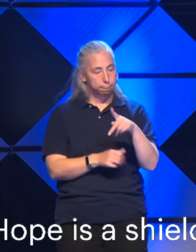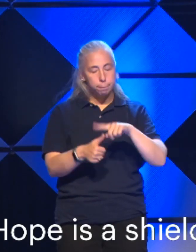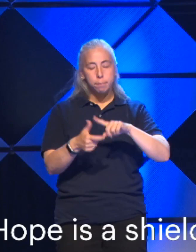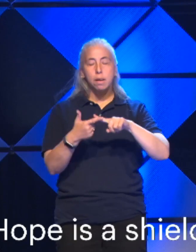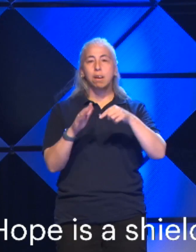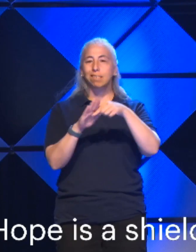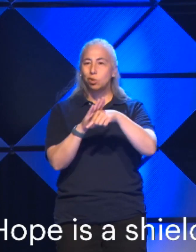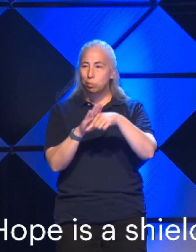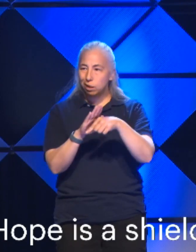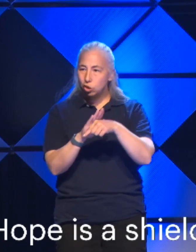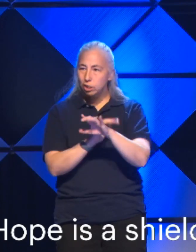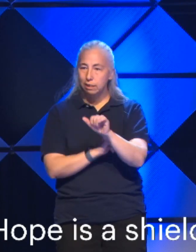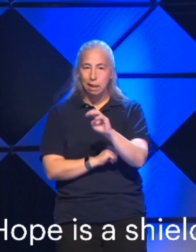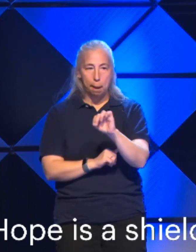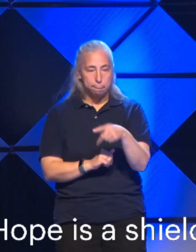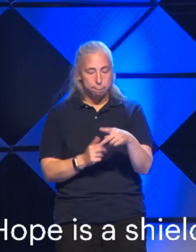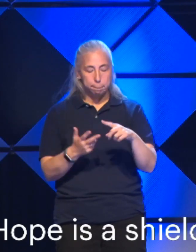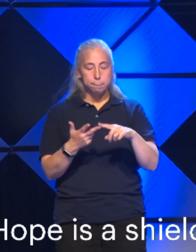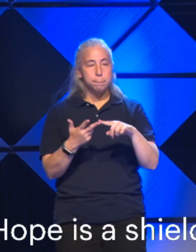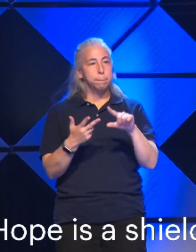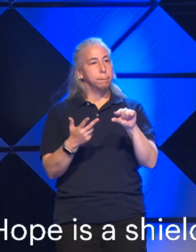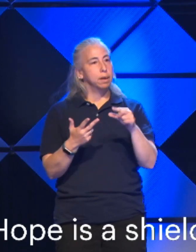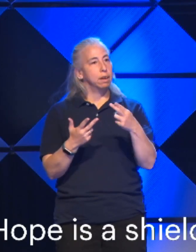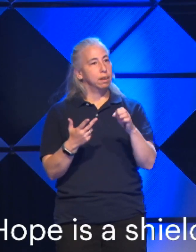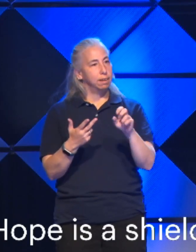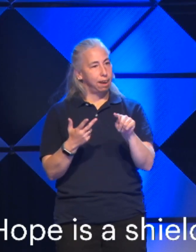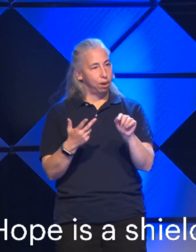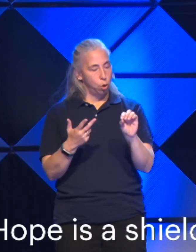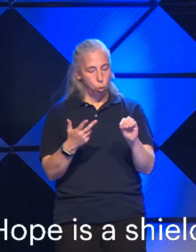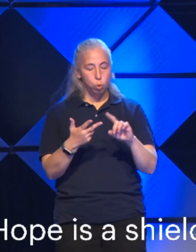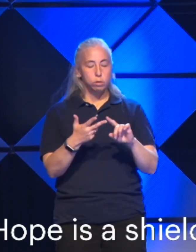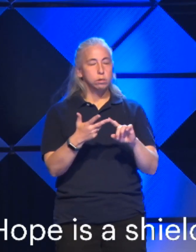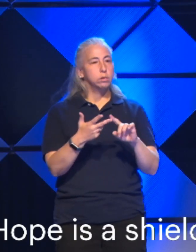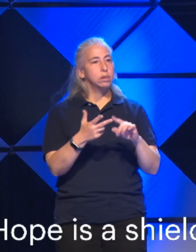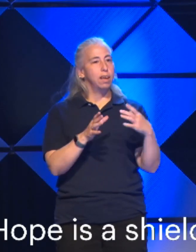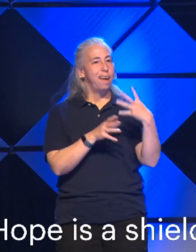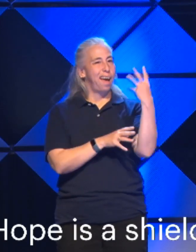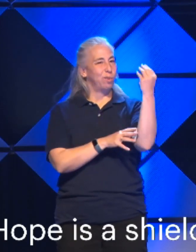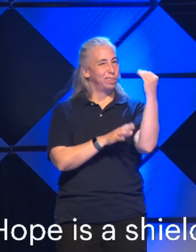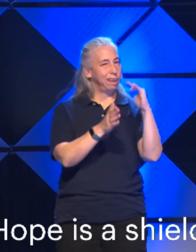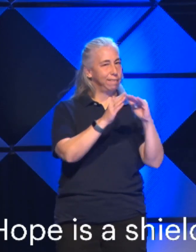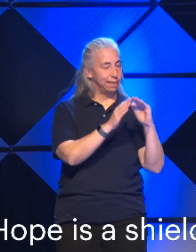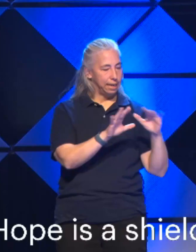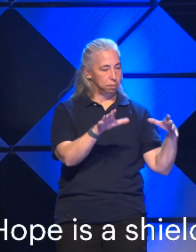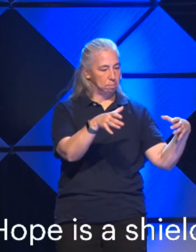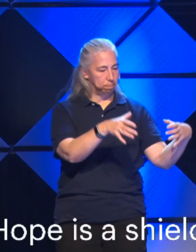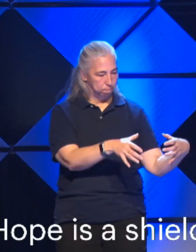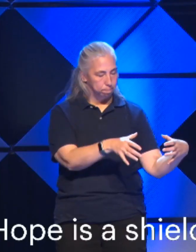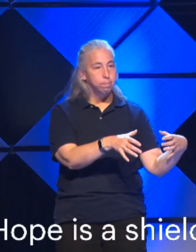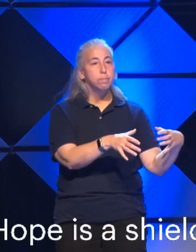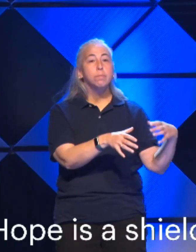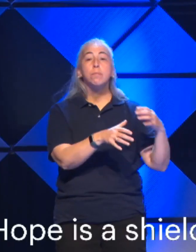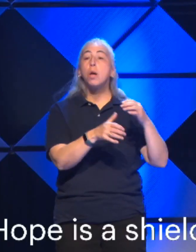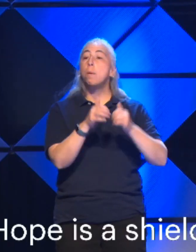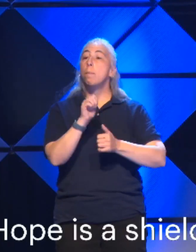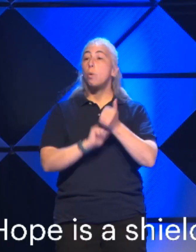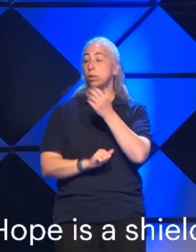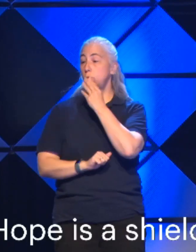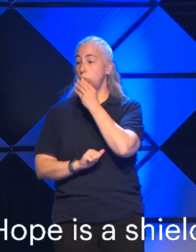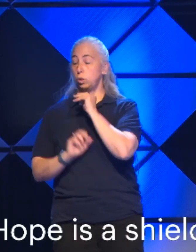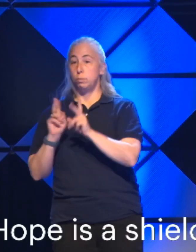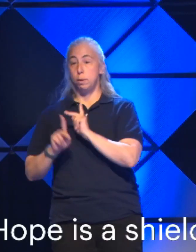very isolated area in a city or outside of the city, where they will take mostly Jewish people